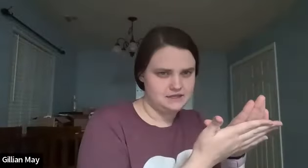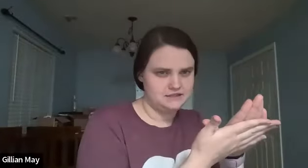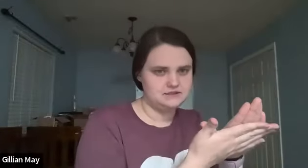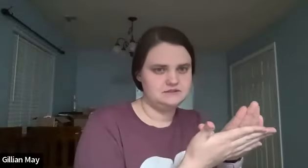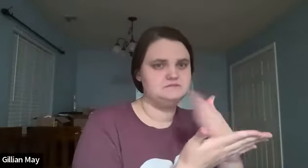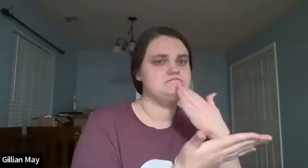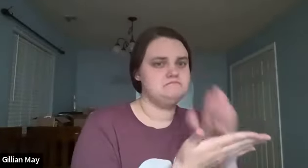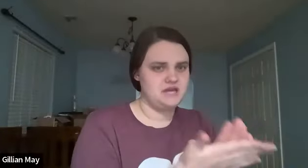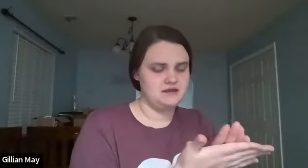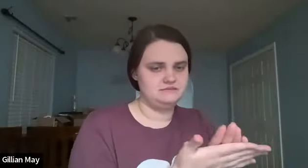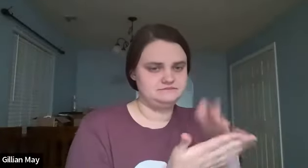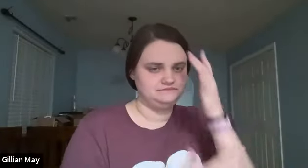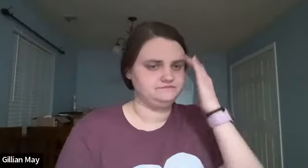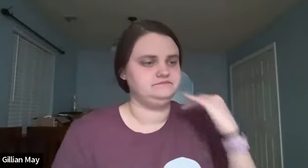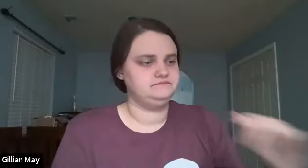bad, bad.